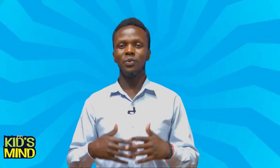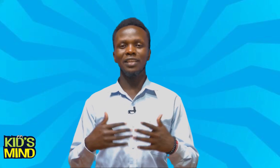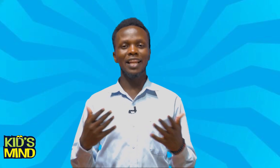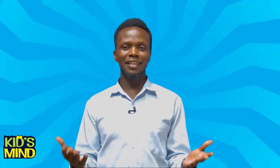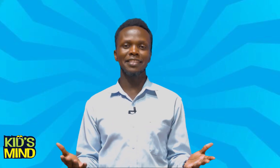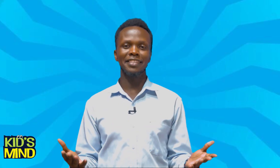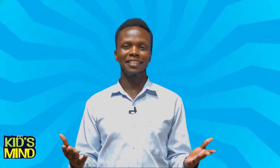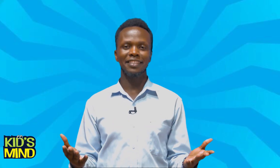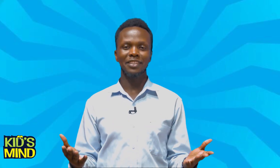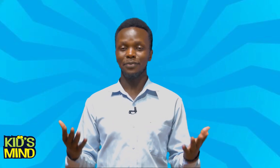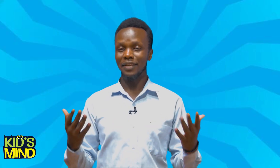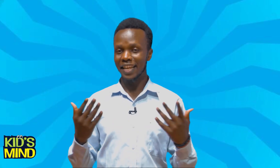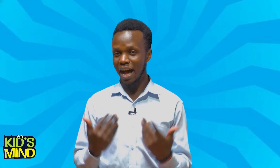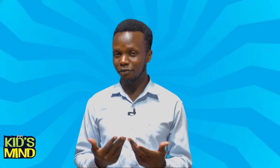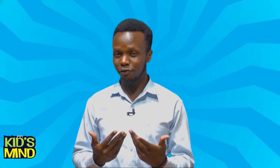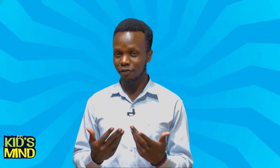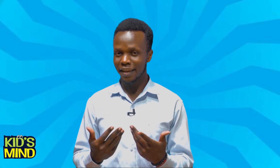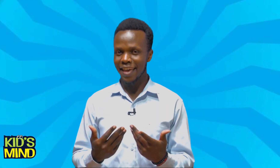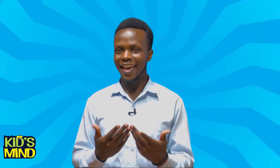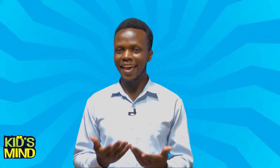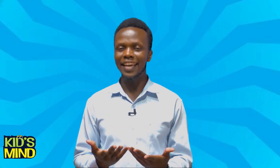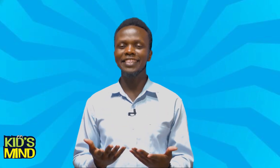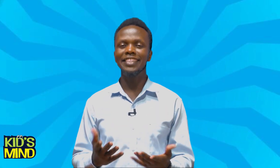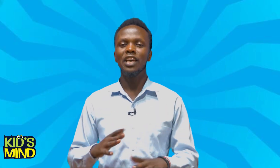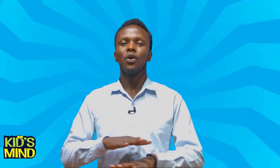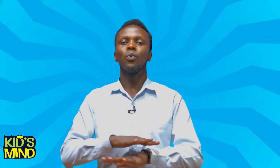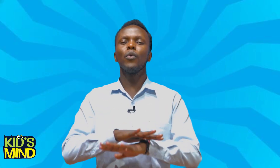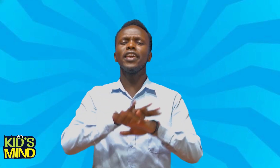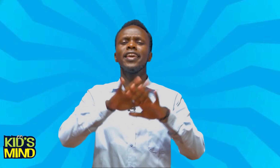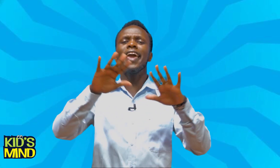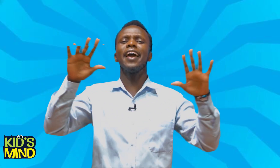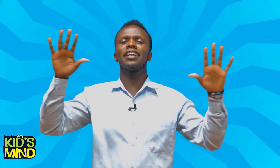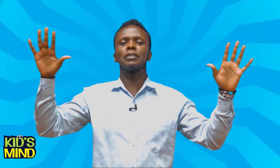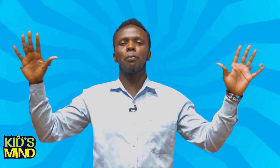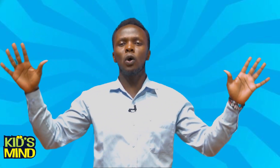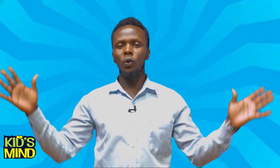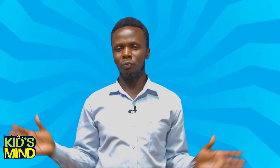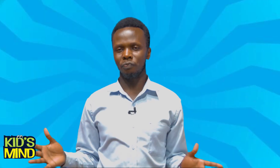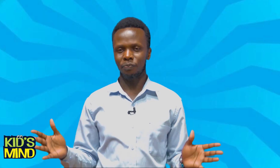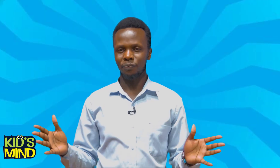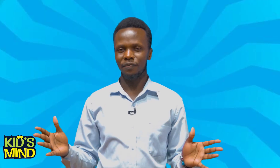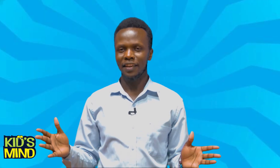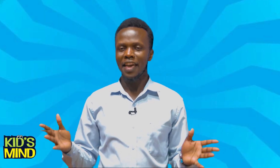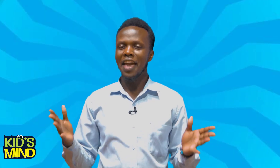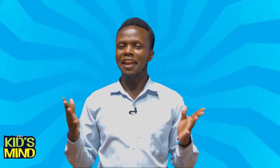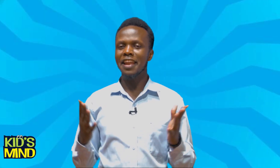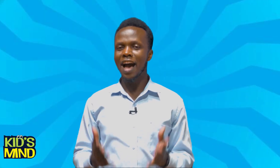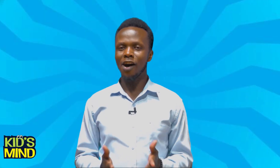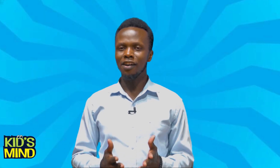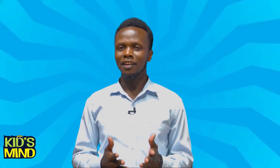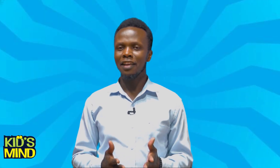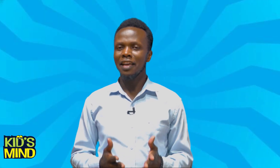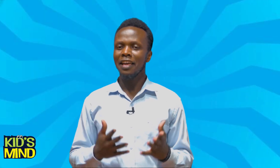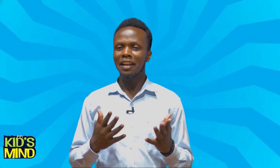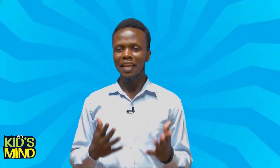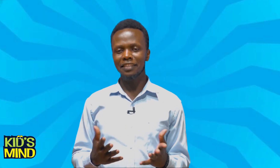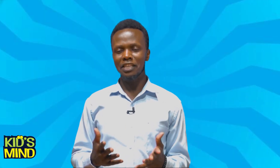we learn, we laugh, and we explore. And now, let